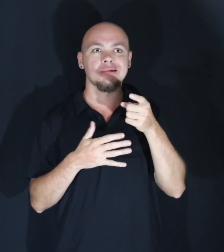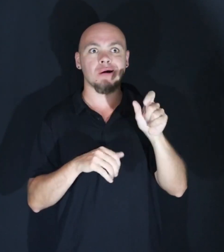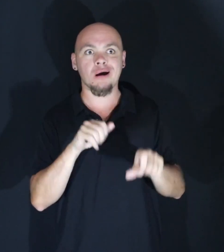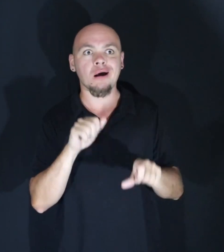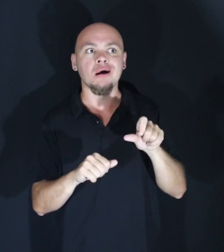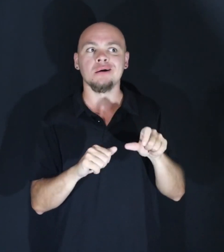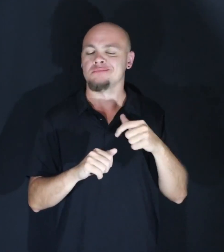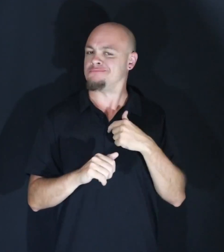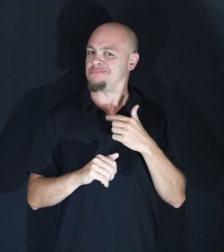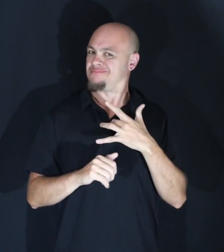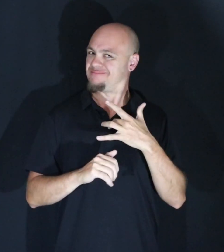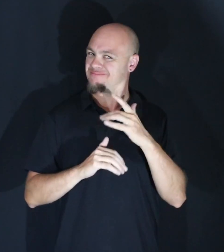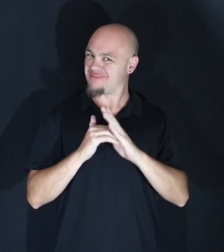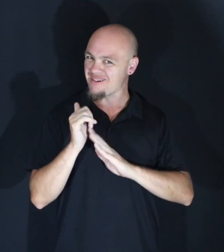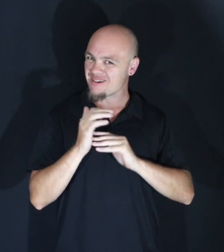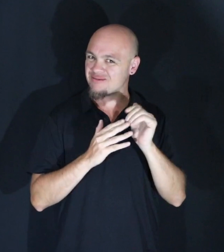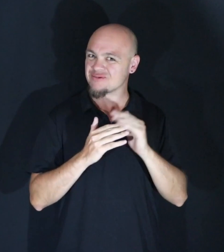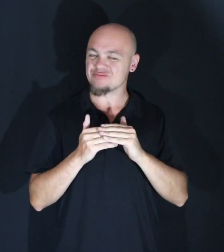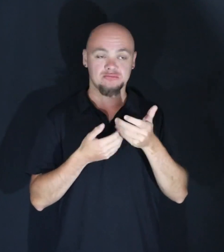uncertainty and trusted myself.